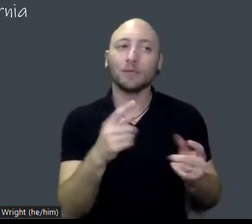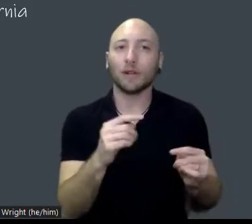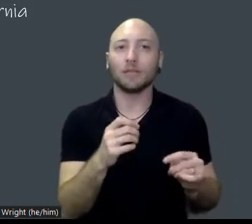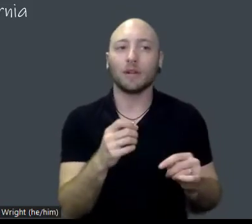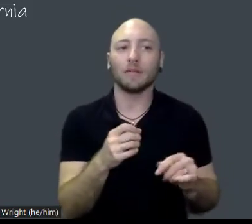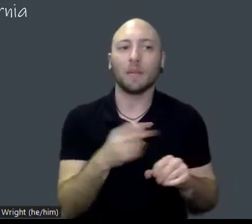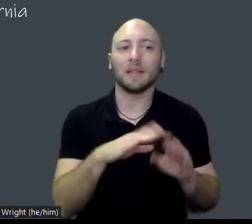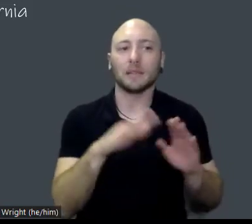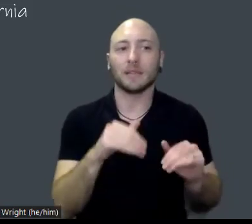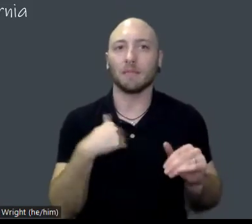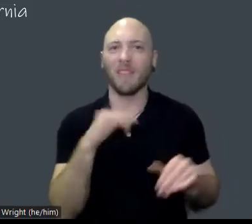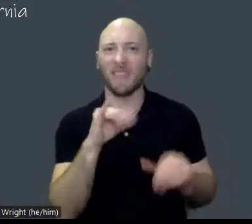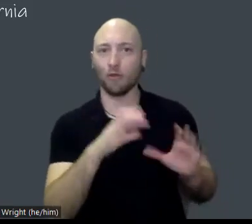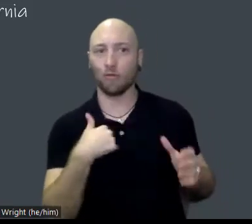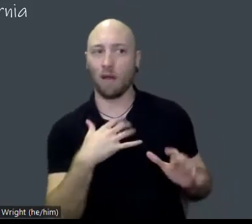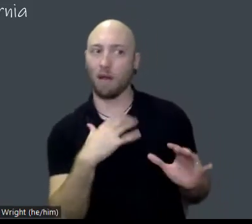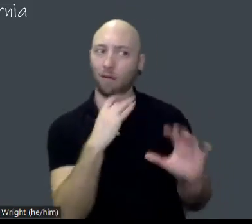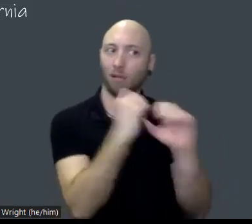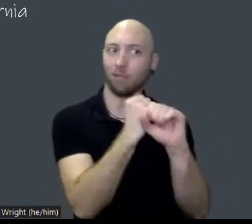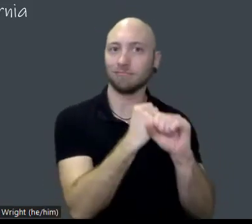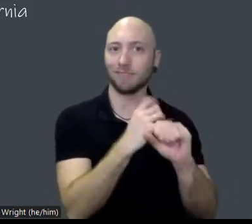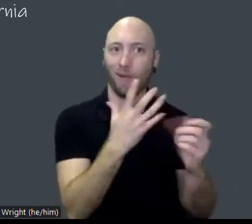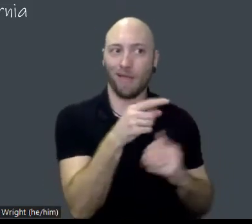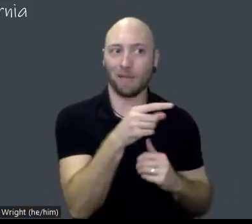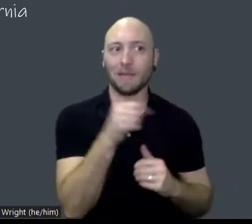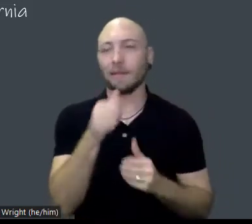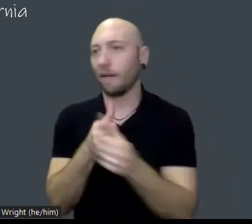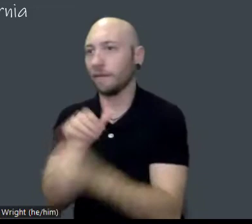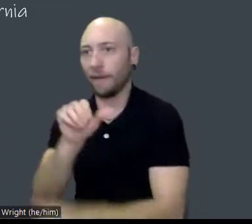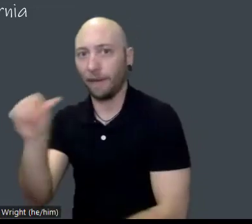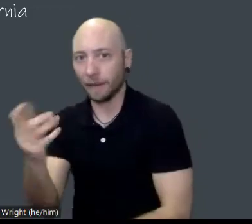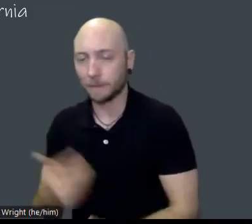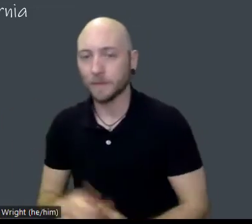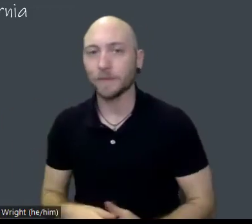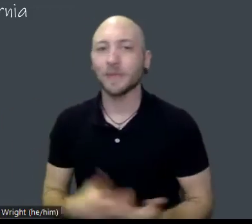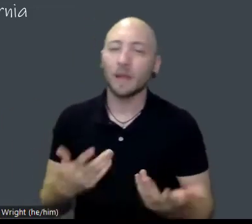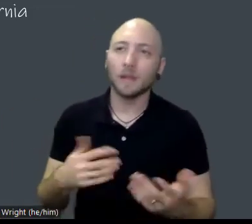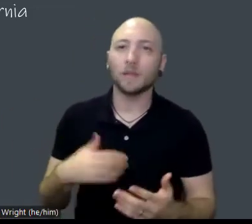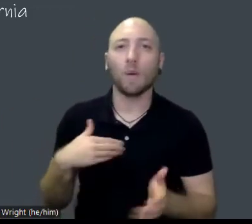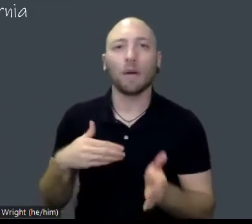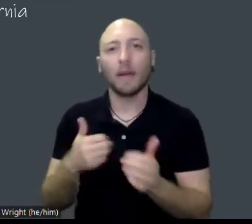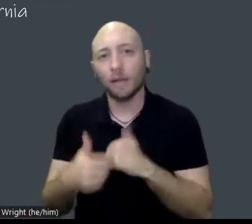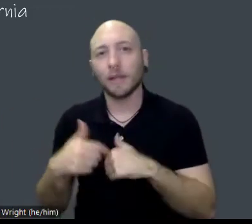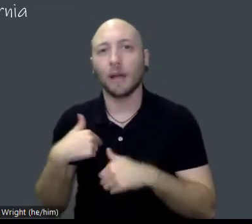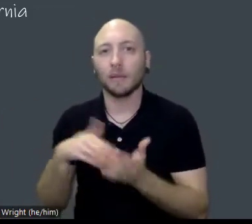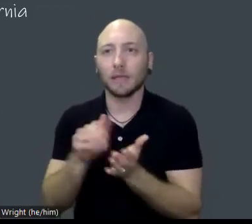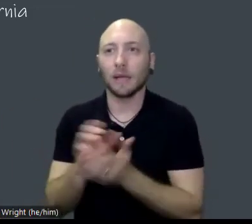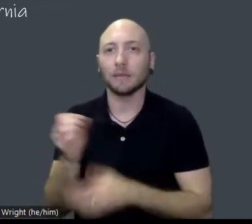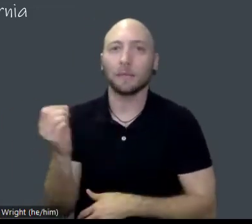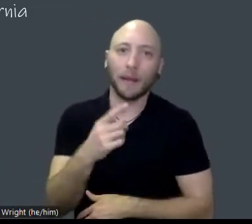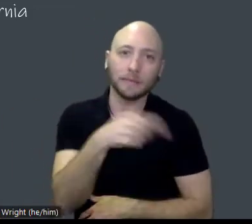gravitating towards those people. And so I like there's of course a lot of like crazy. I'm 26 now,